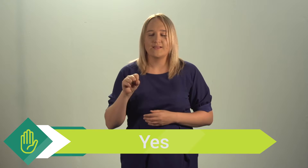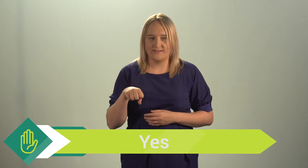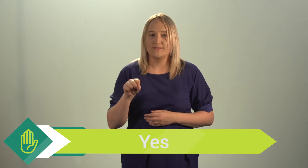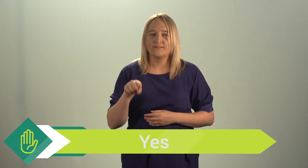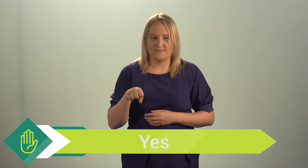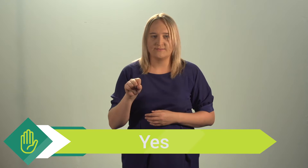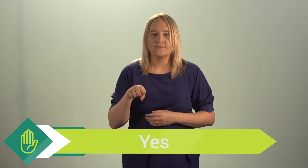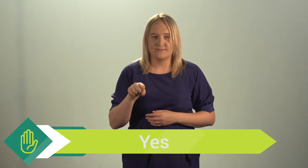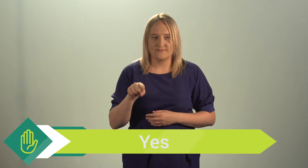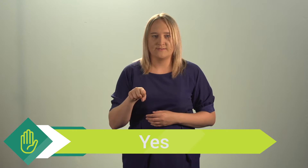yes,